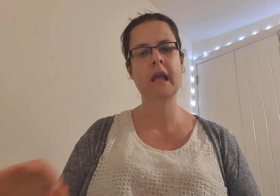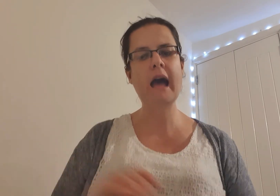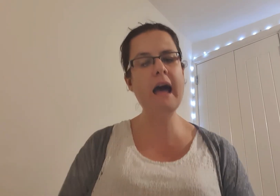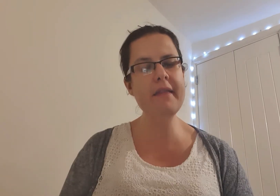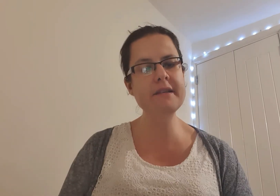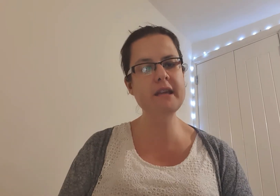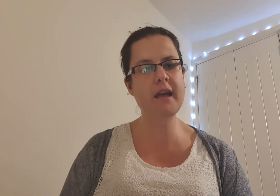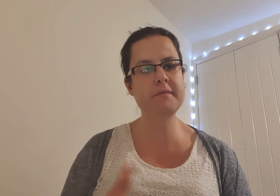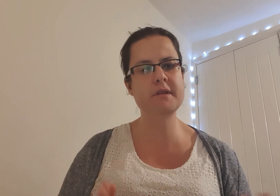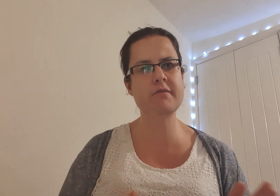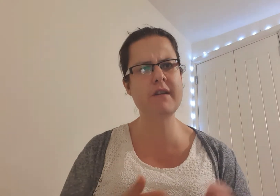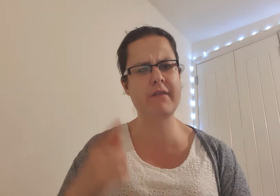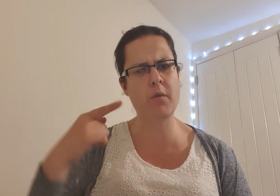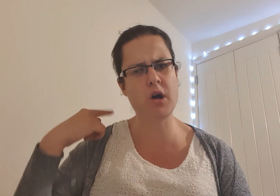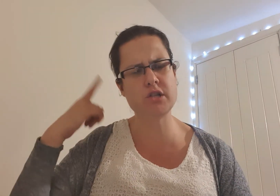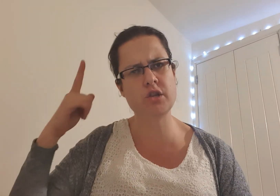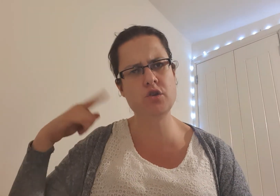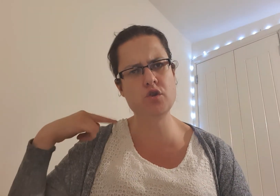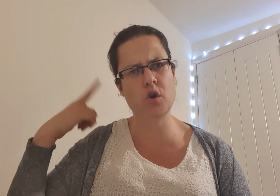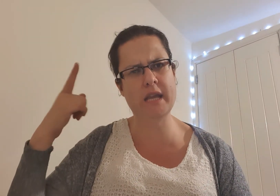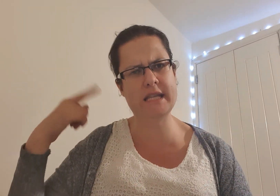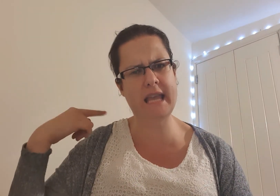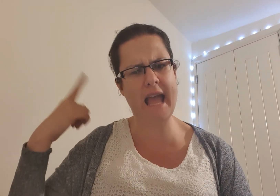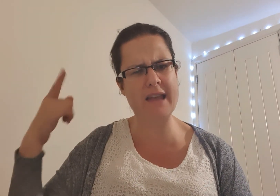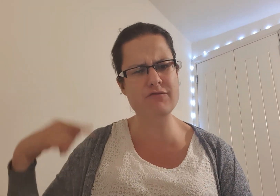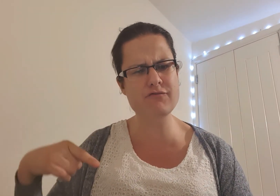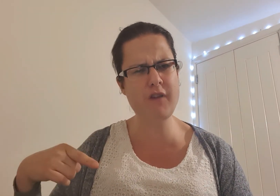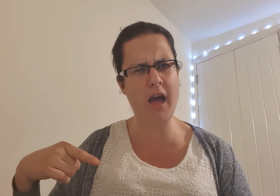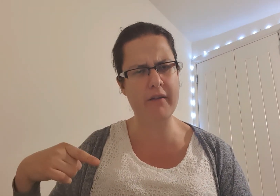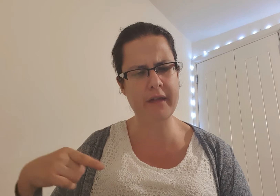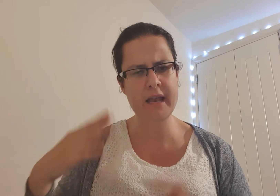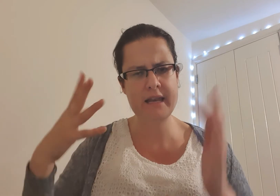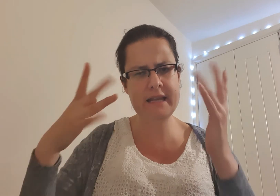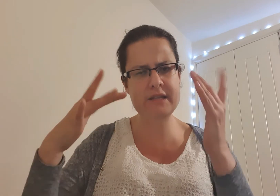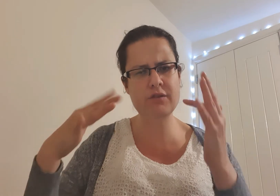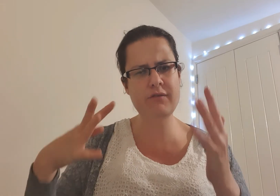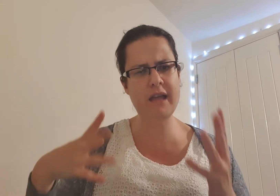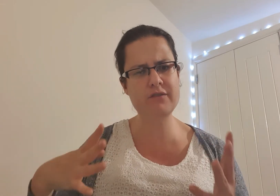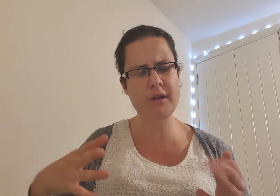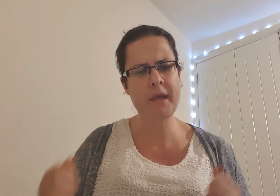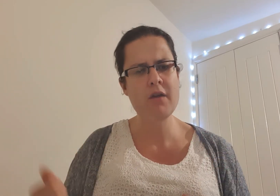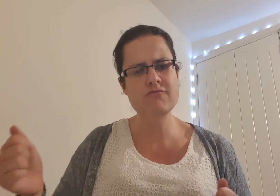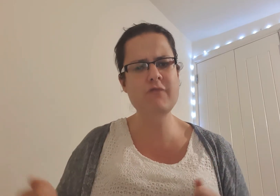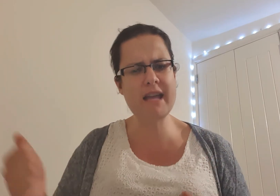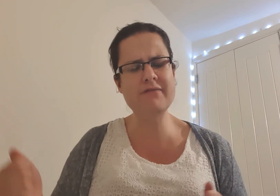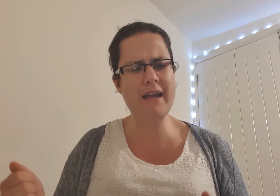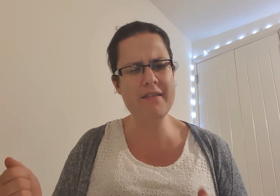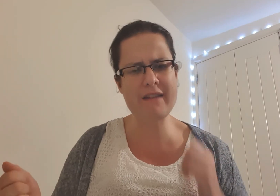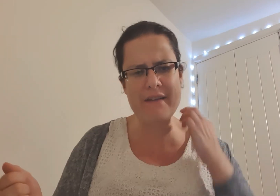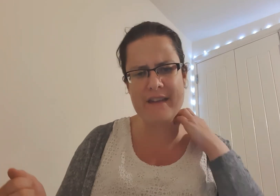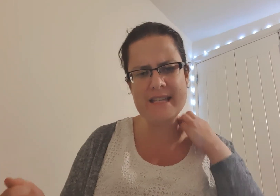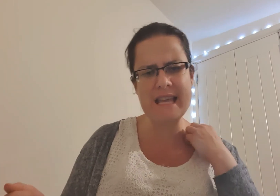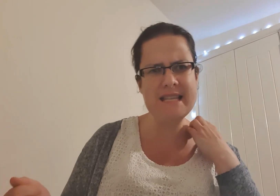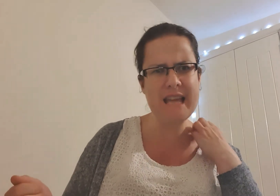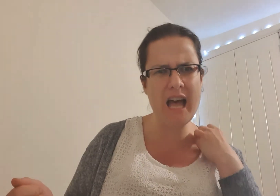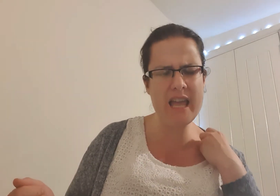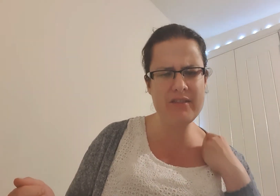At other times, the river was noisy and rough. Little raindrop raced round the rapids and dived through